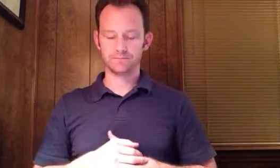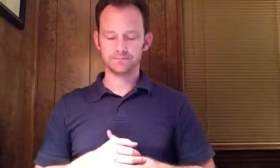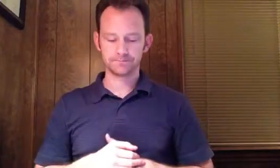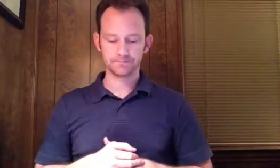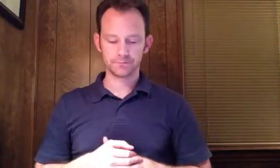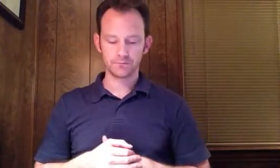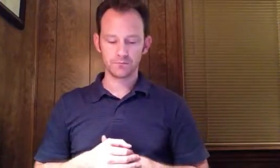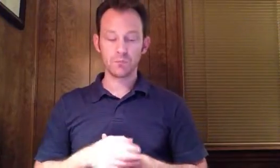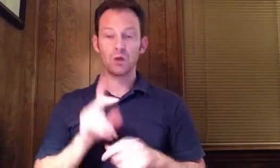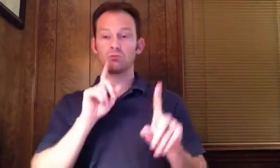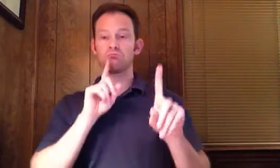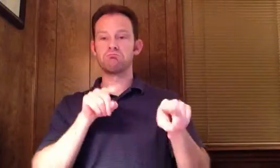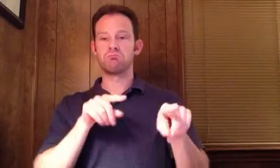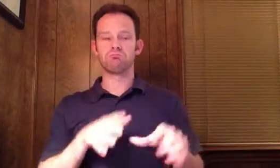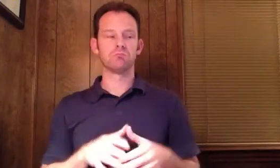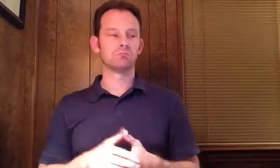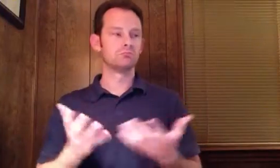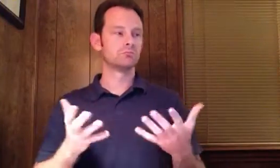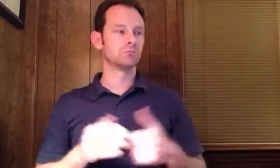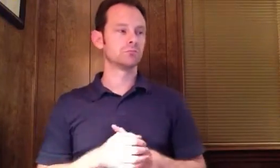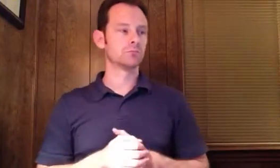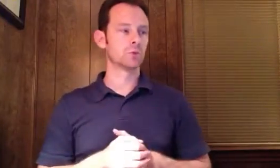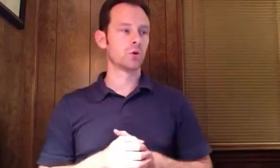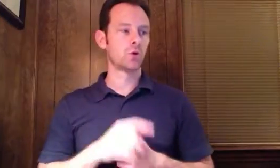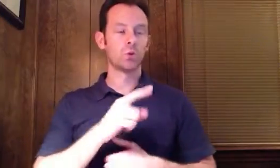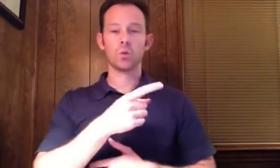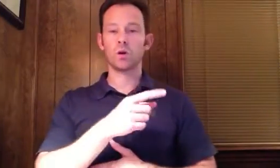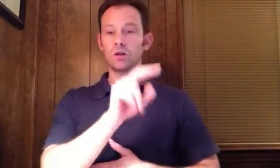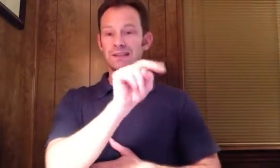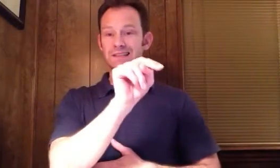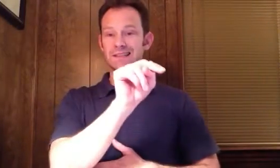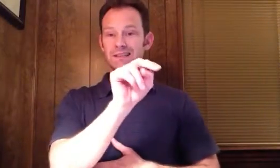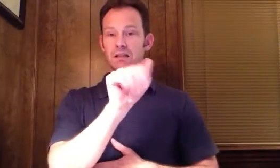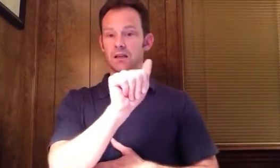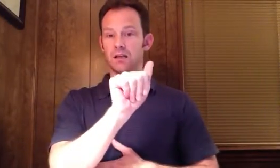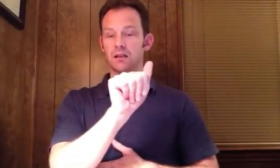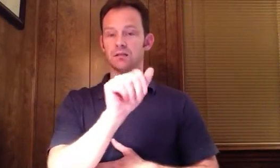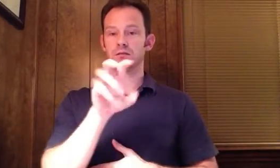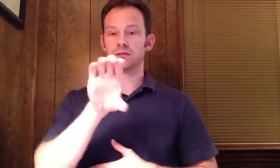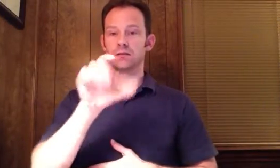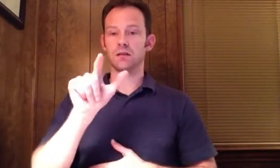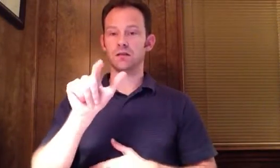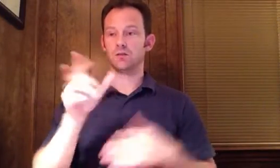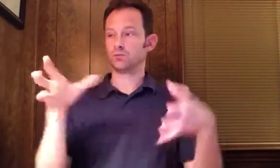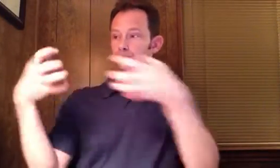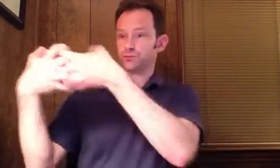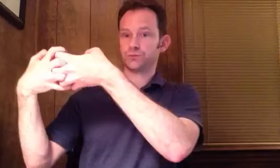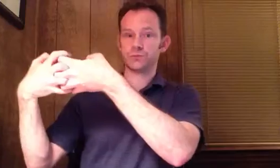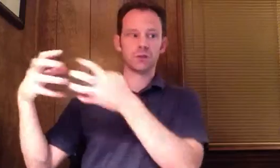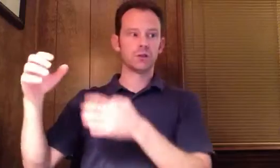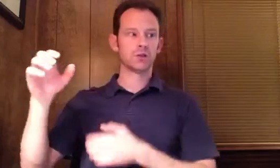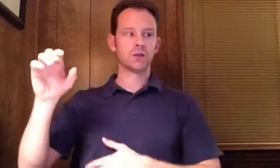Here are the answers. Notice that sodium and chlorine react, we get sodium chloride. Chlorine is only diatomic when it's by